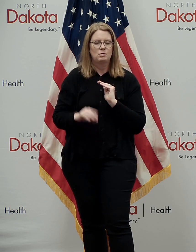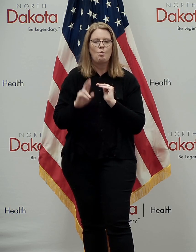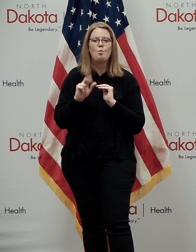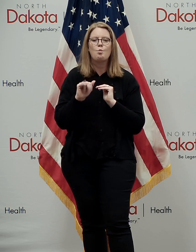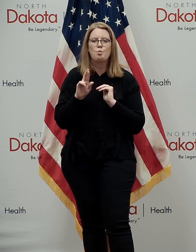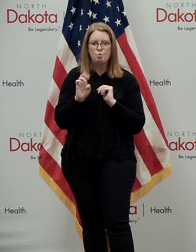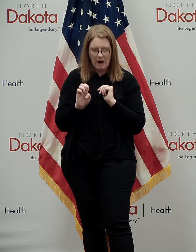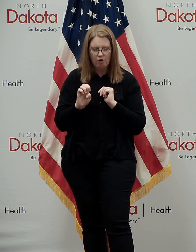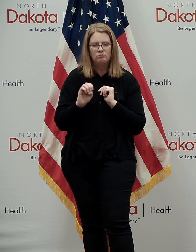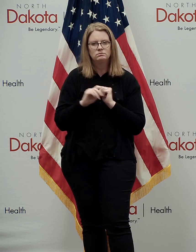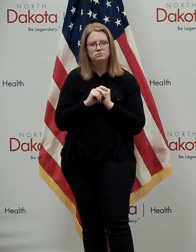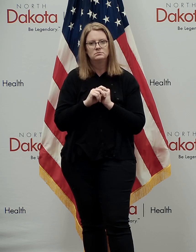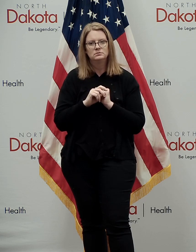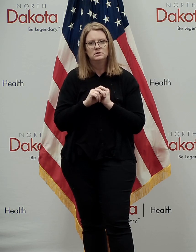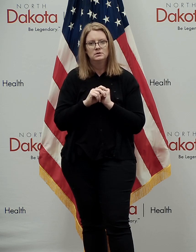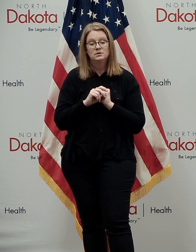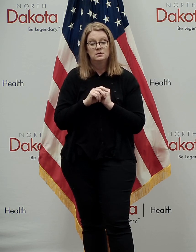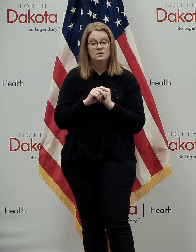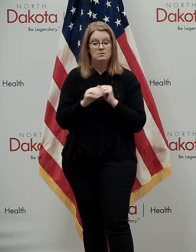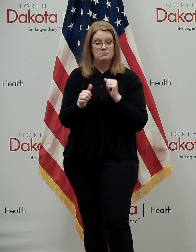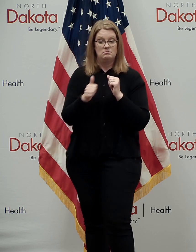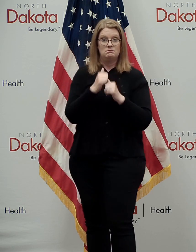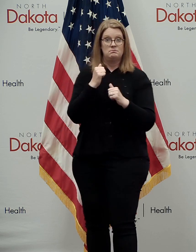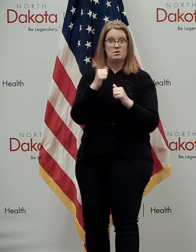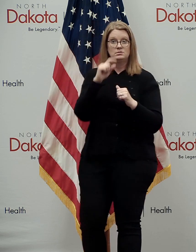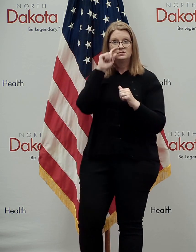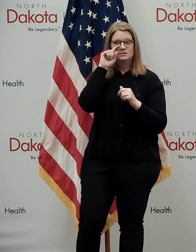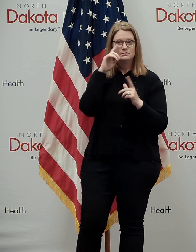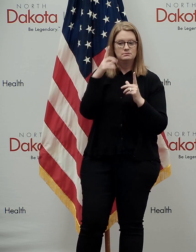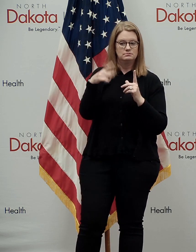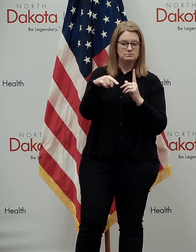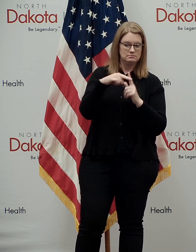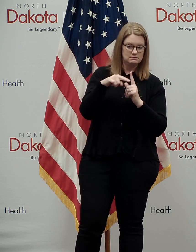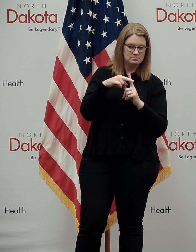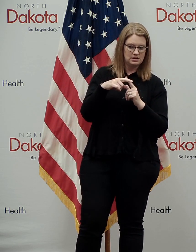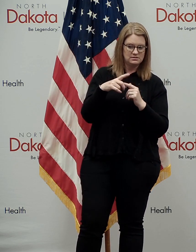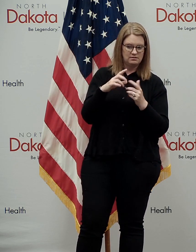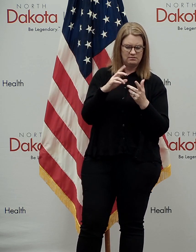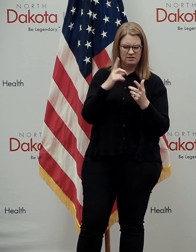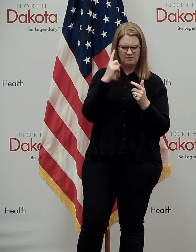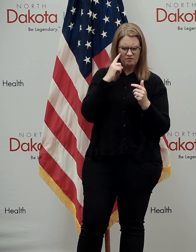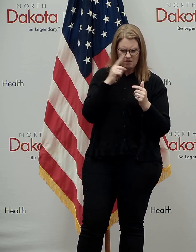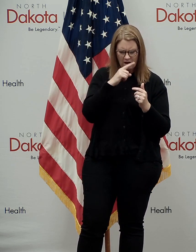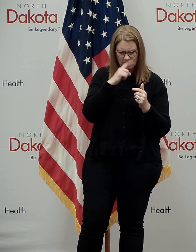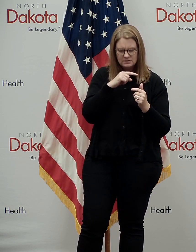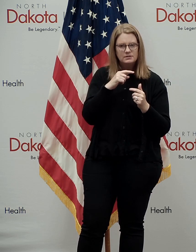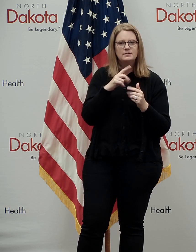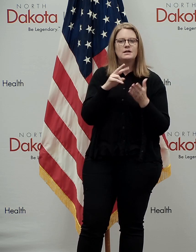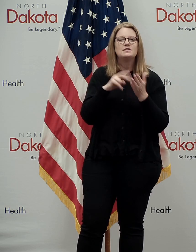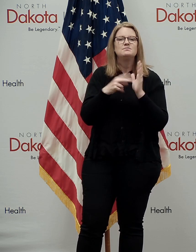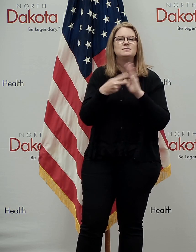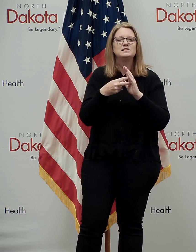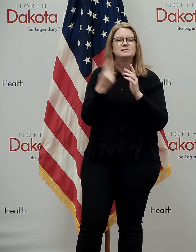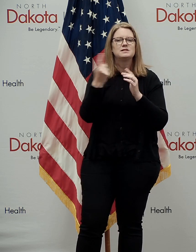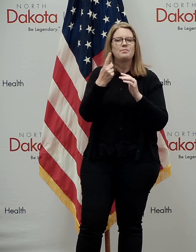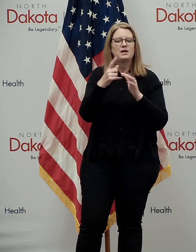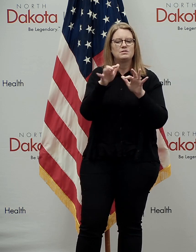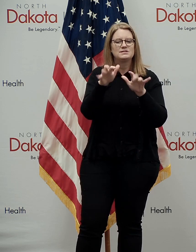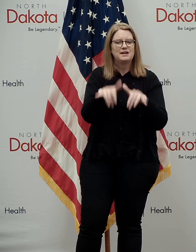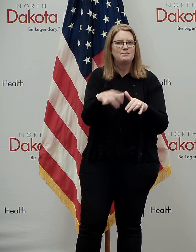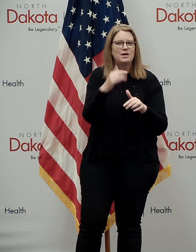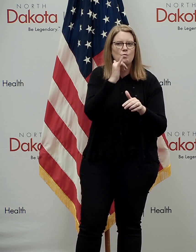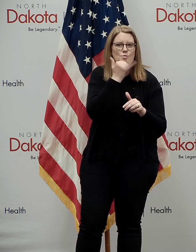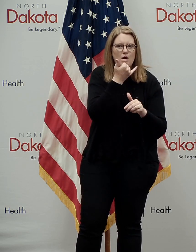The most cases where we've learned about it was actually through a clerical error, which we then went back and corrected, and we're continuously doing so. We follow